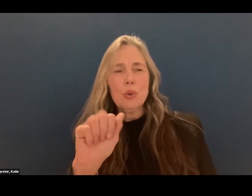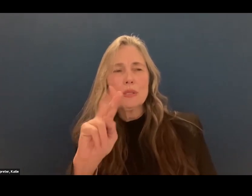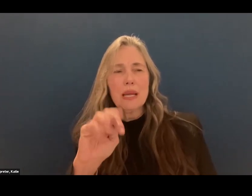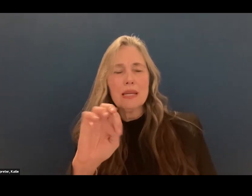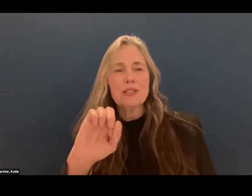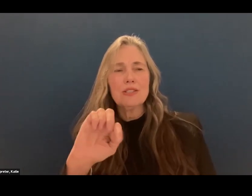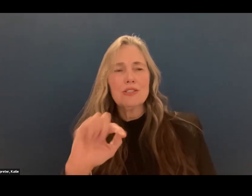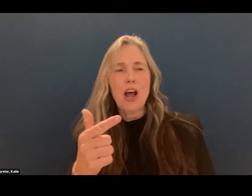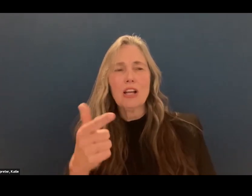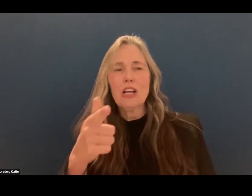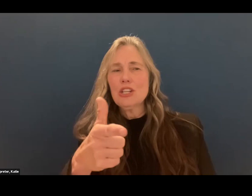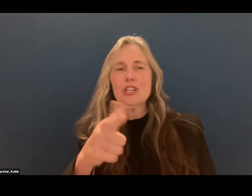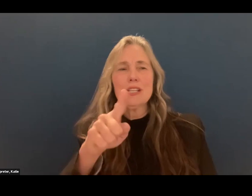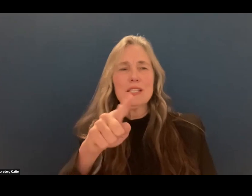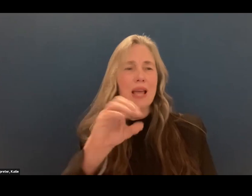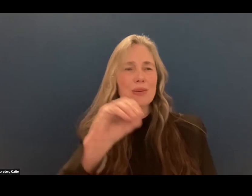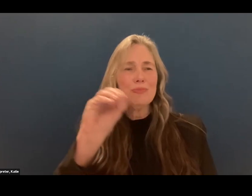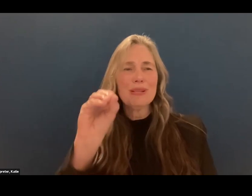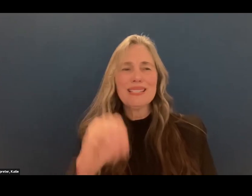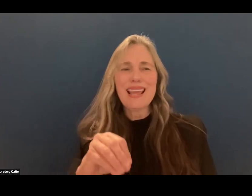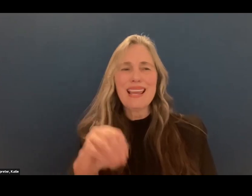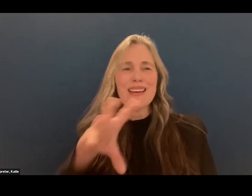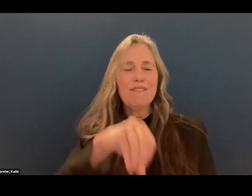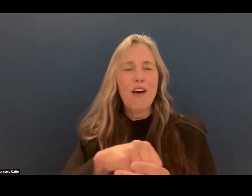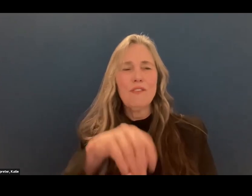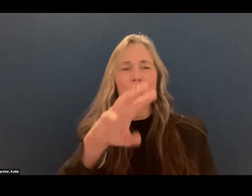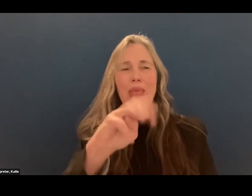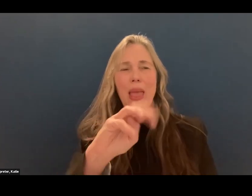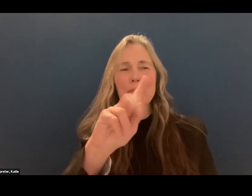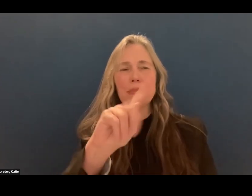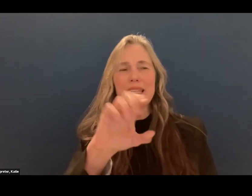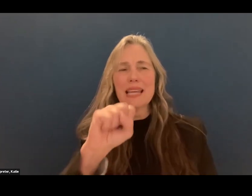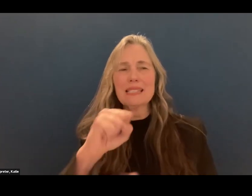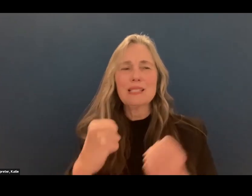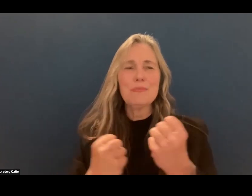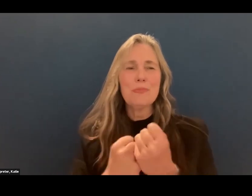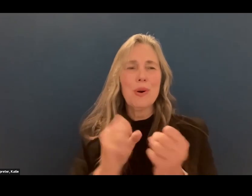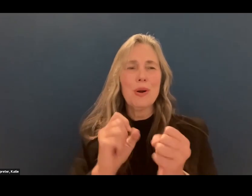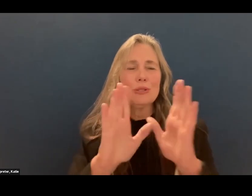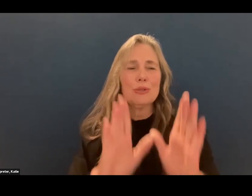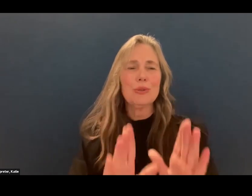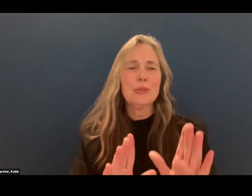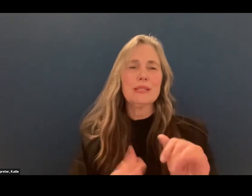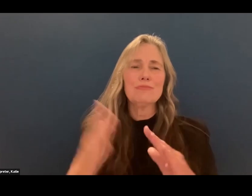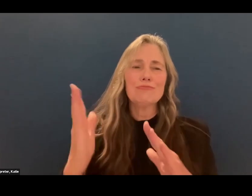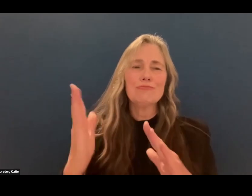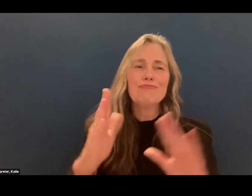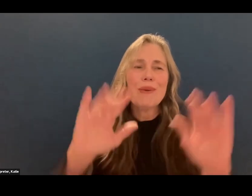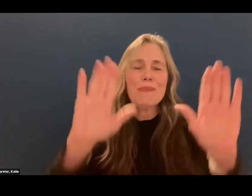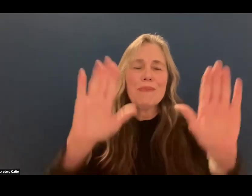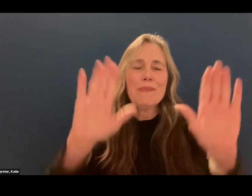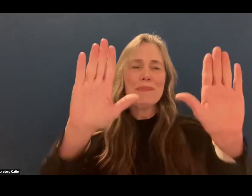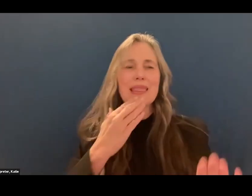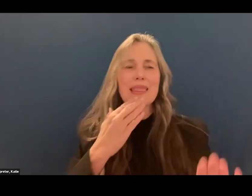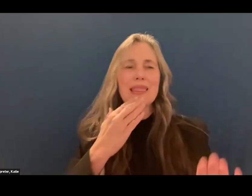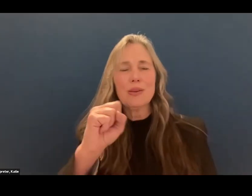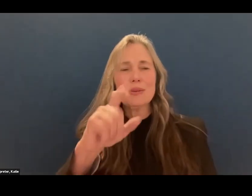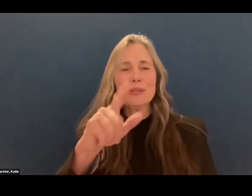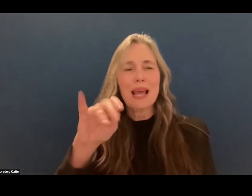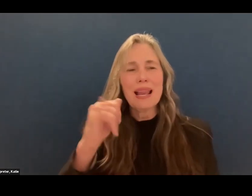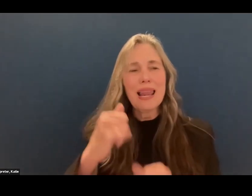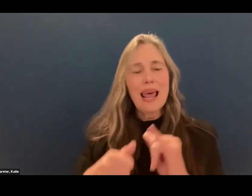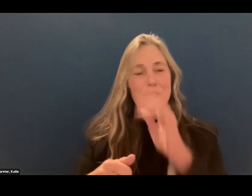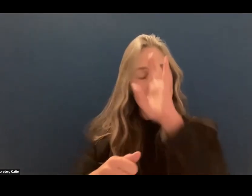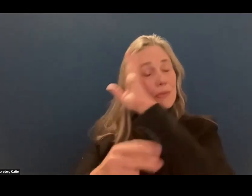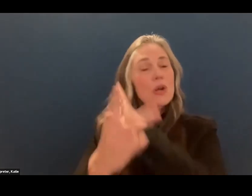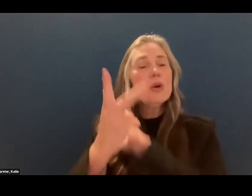she's 100% all about students. Kelly's absolutely amazing. Thank you, Scott. And last, we have